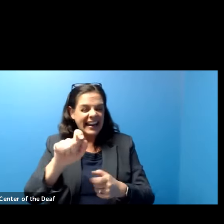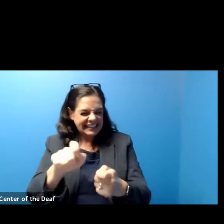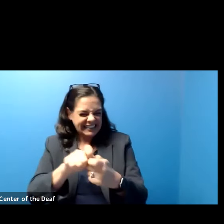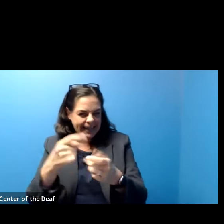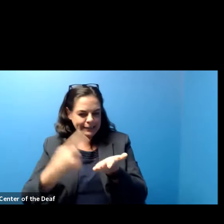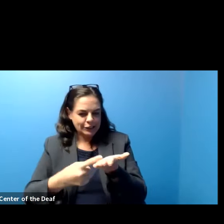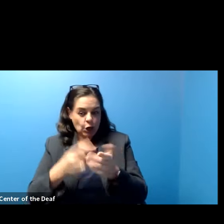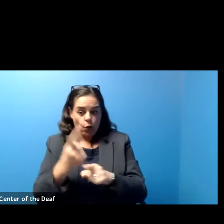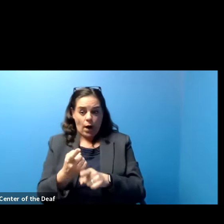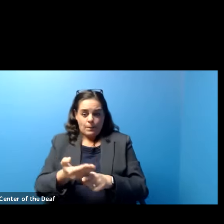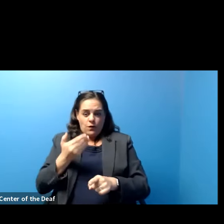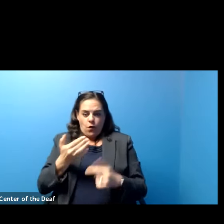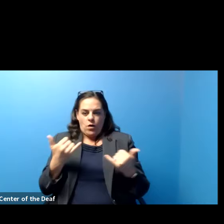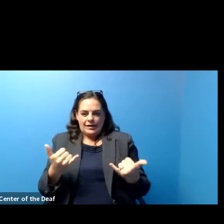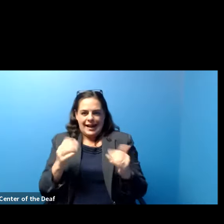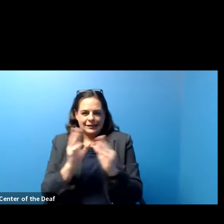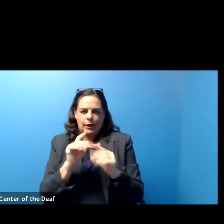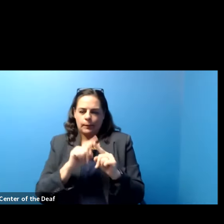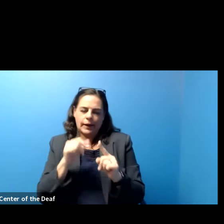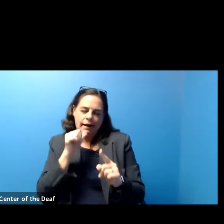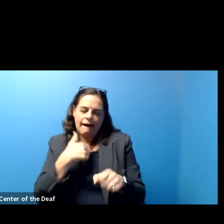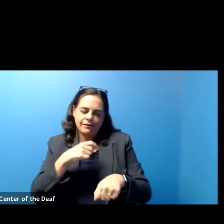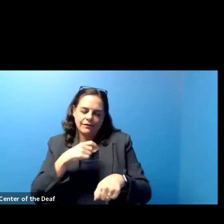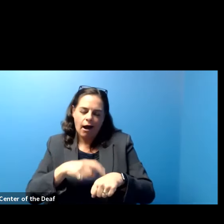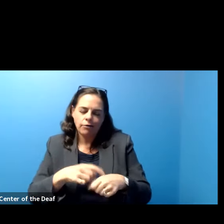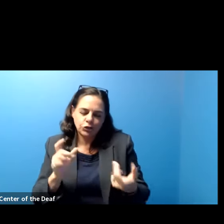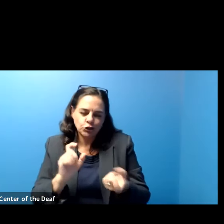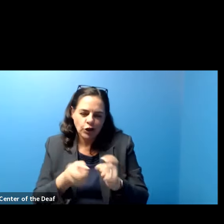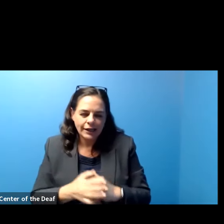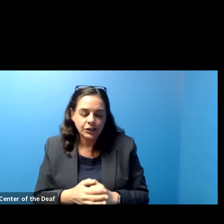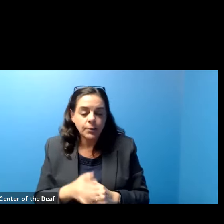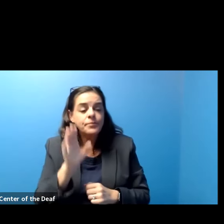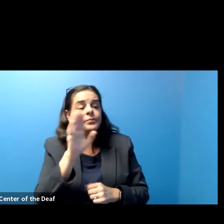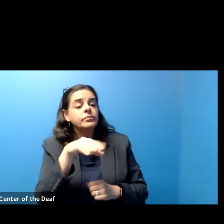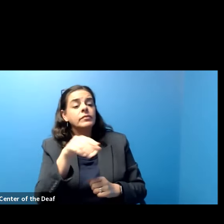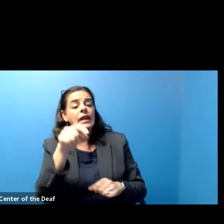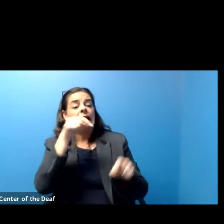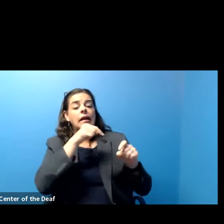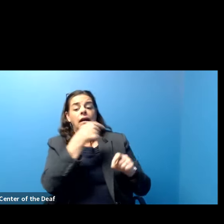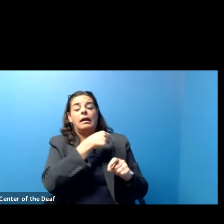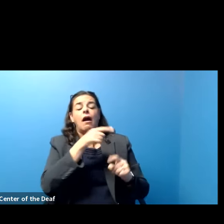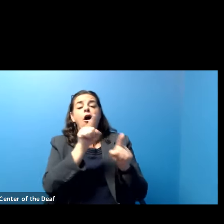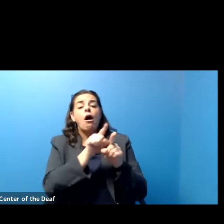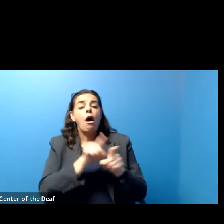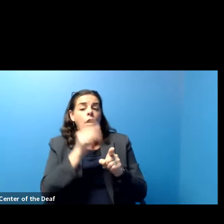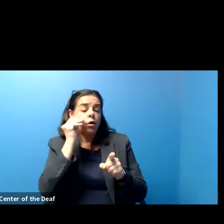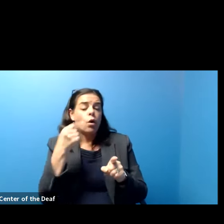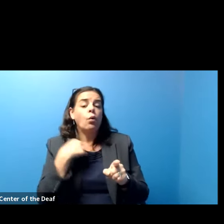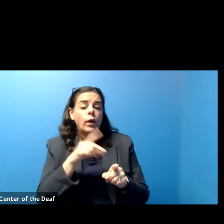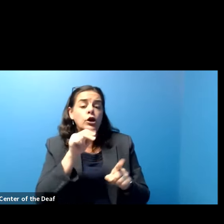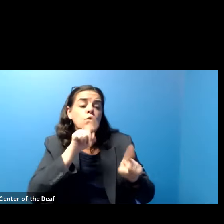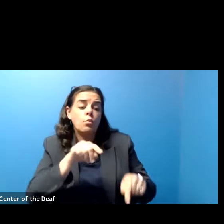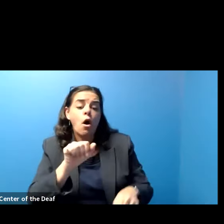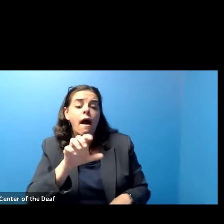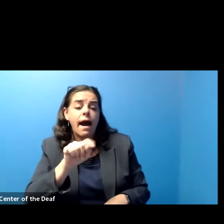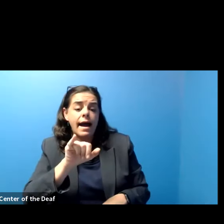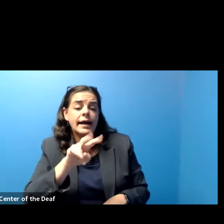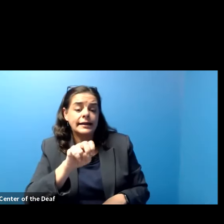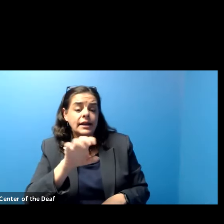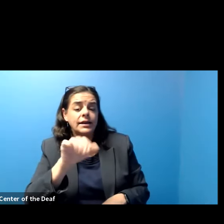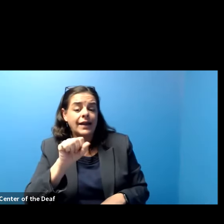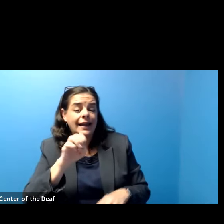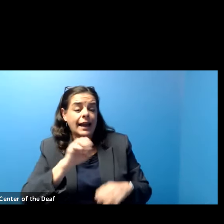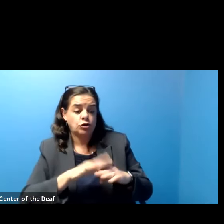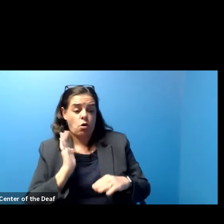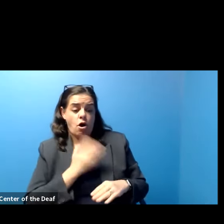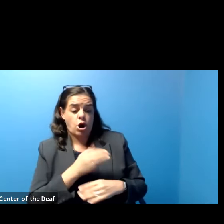this briefing today. We just didn't have time to switch it. And just to reinforce, we do report those active cases on our website every single